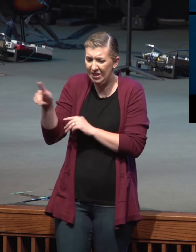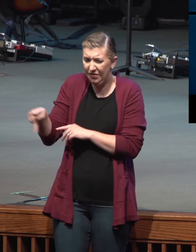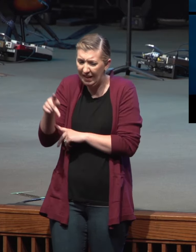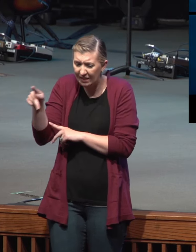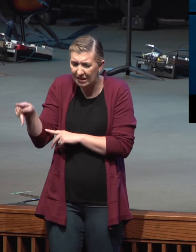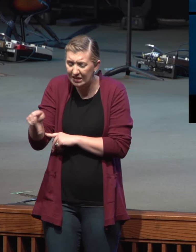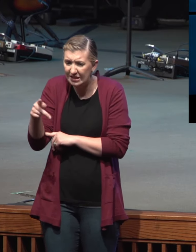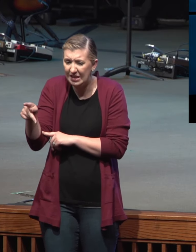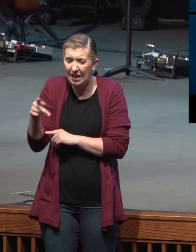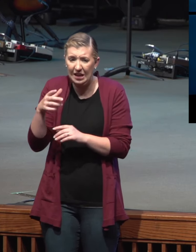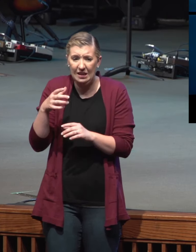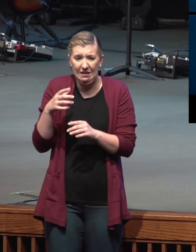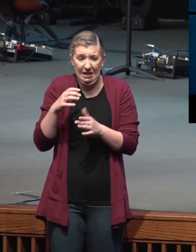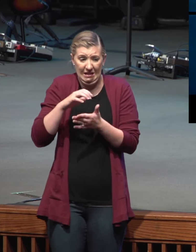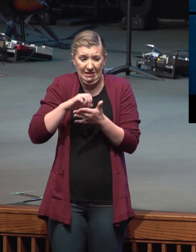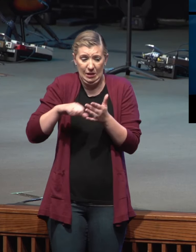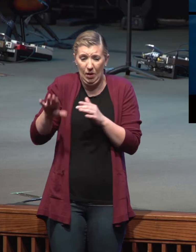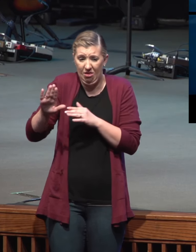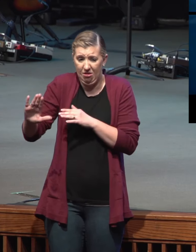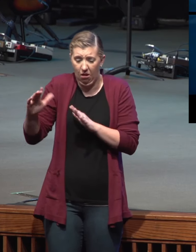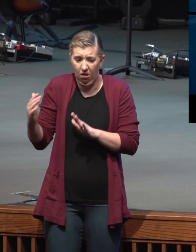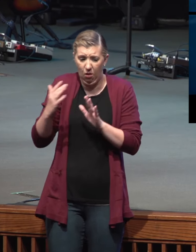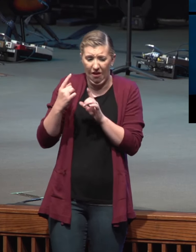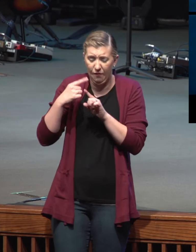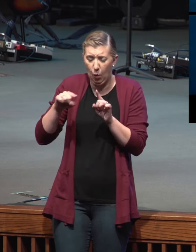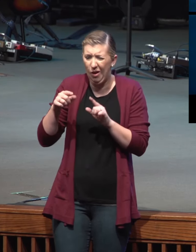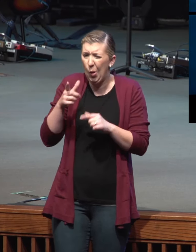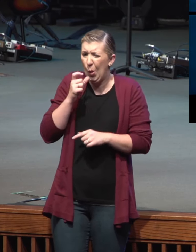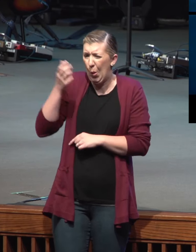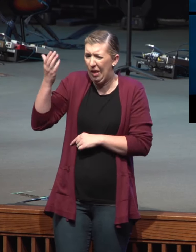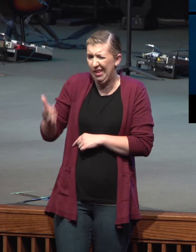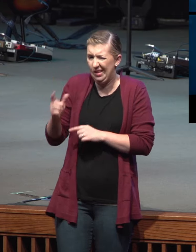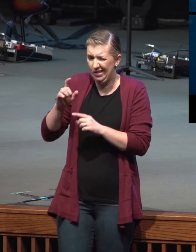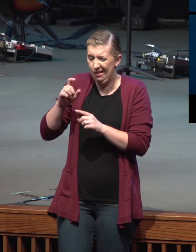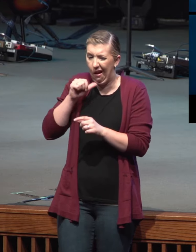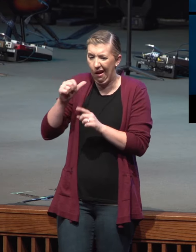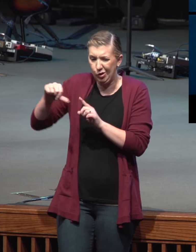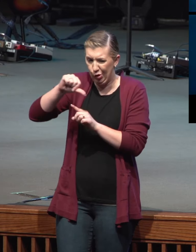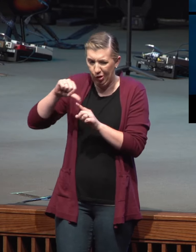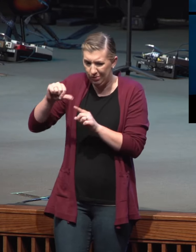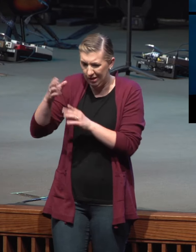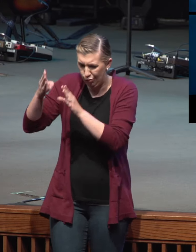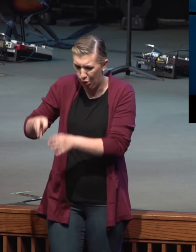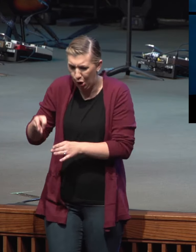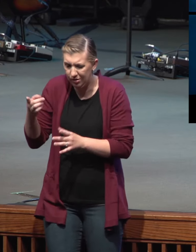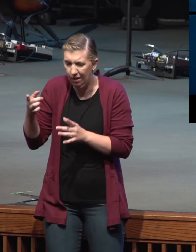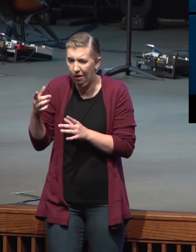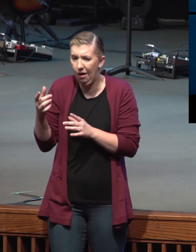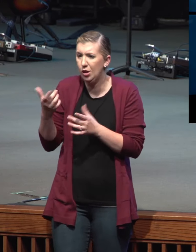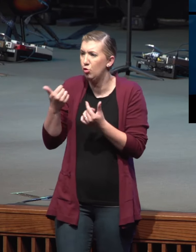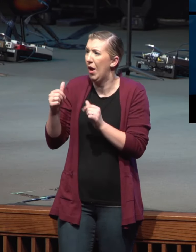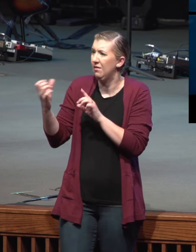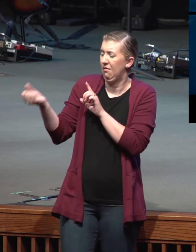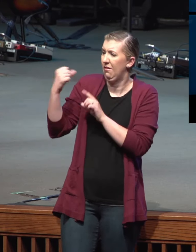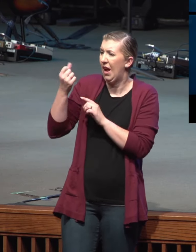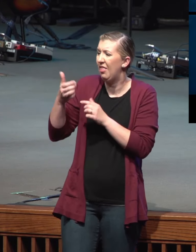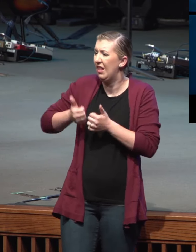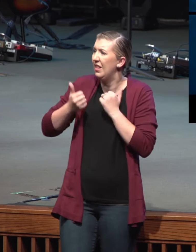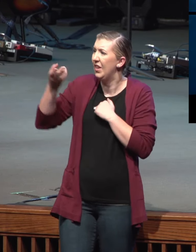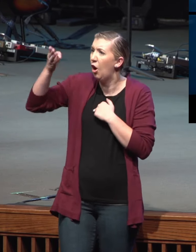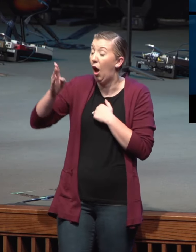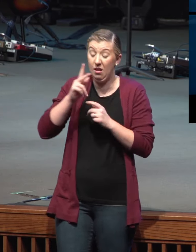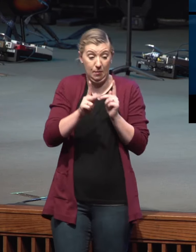the reproach from Israel? For who is this uncircumcised Philistine that he should defy the armies of the living God? And the